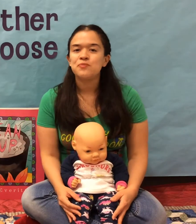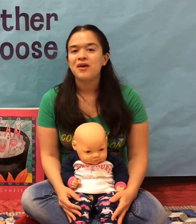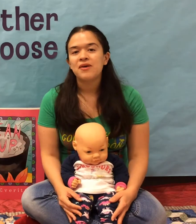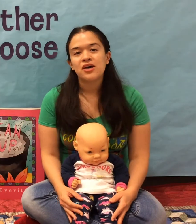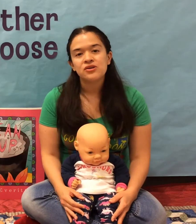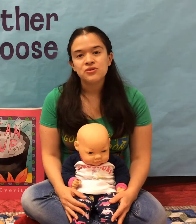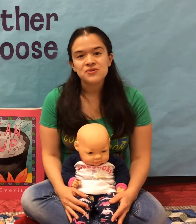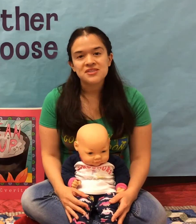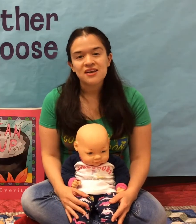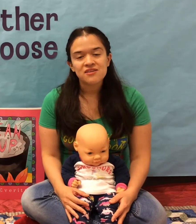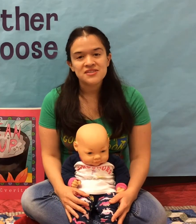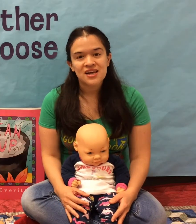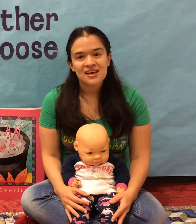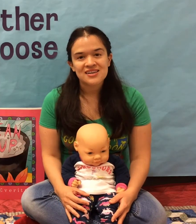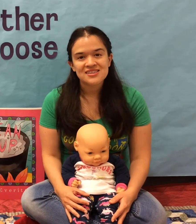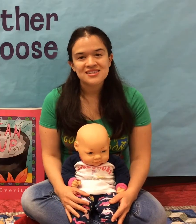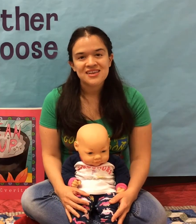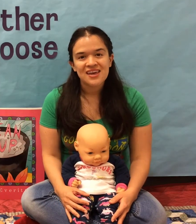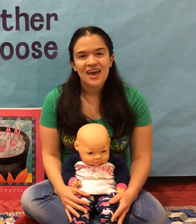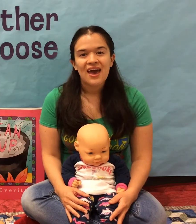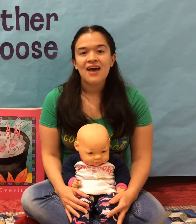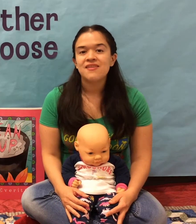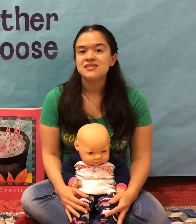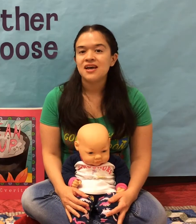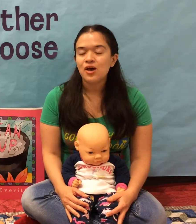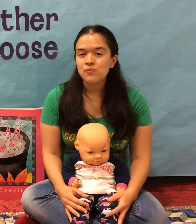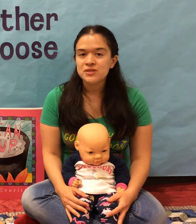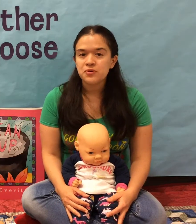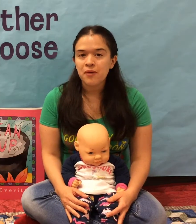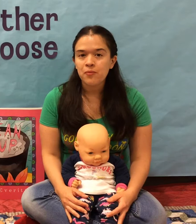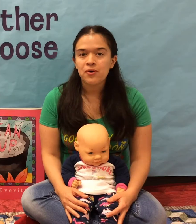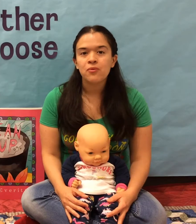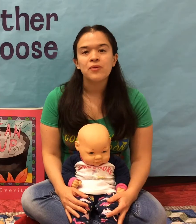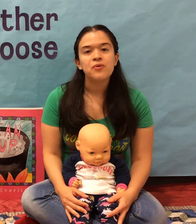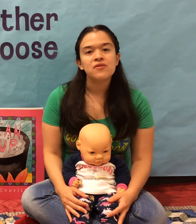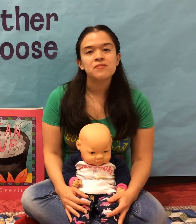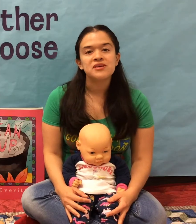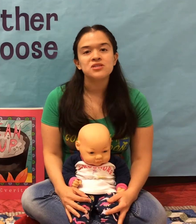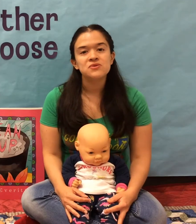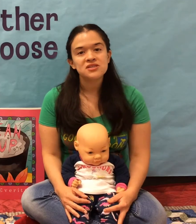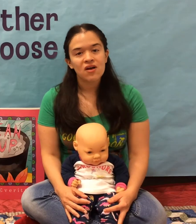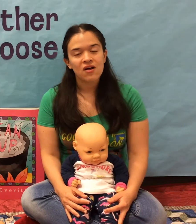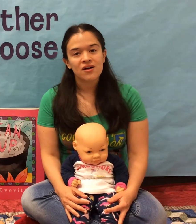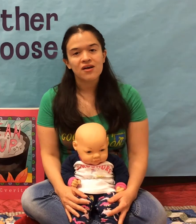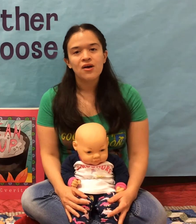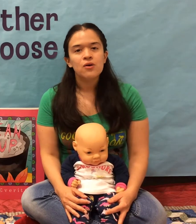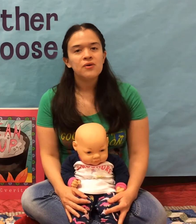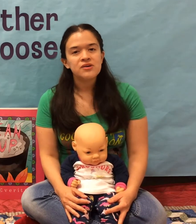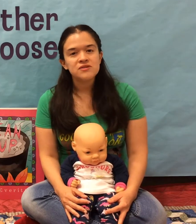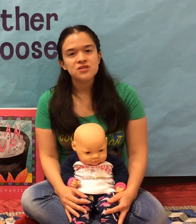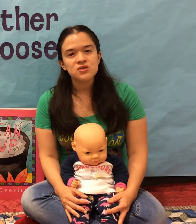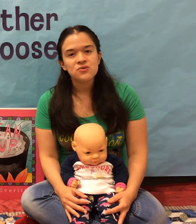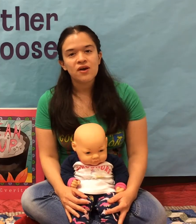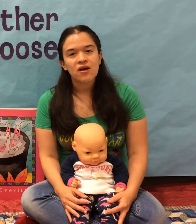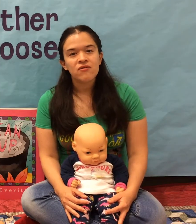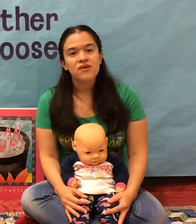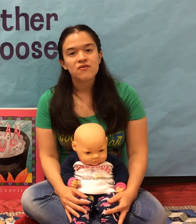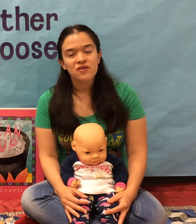baby a new set of signs, and then to help us remember, we put them into a song. We use the tune of If You're